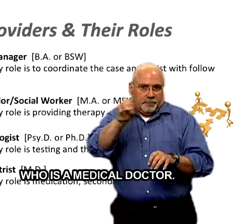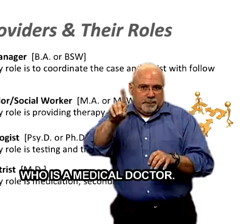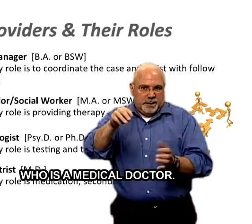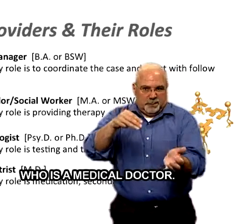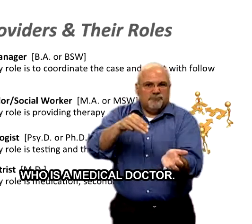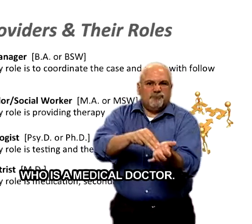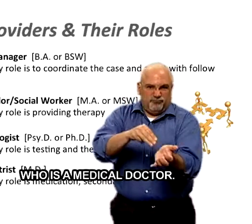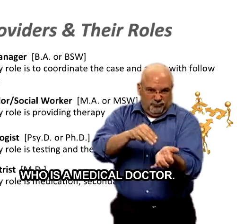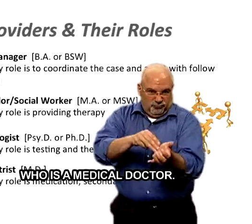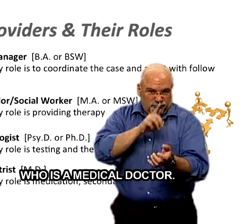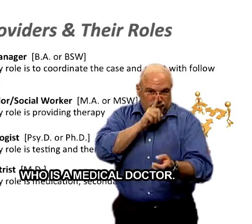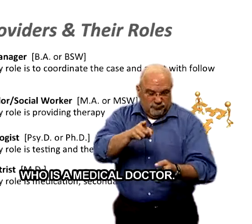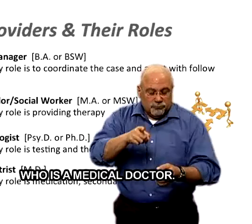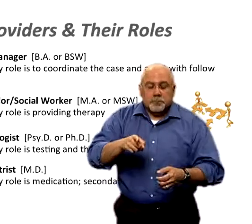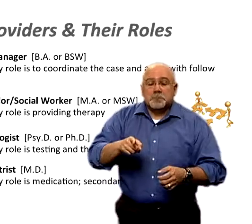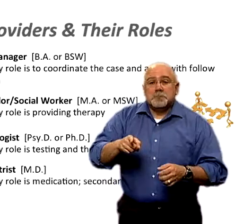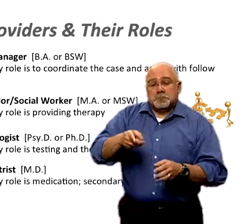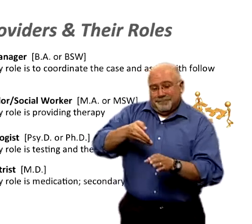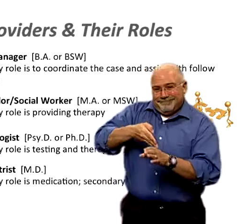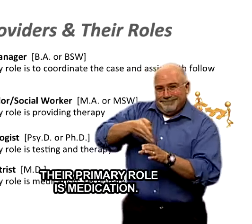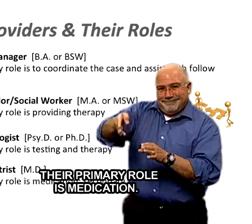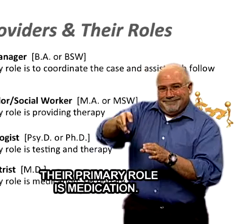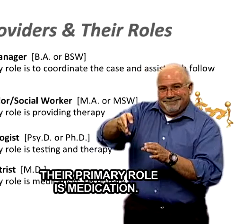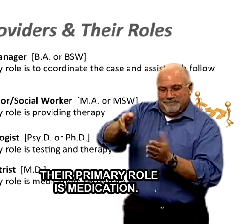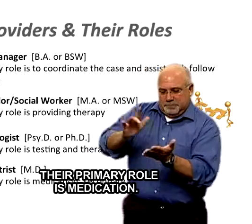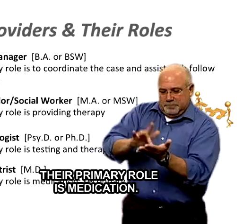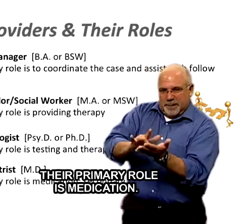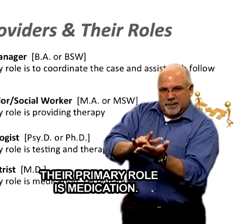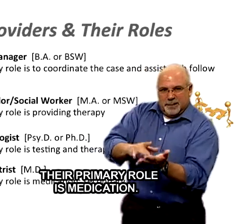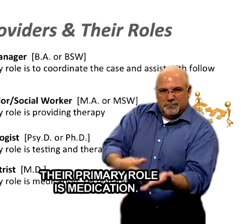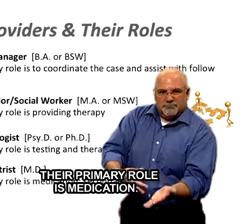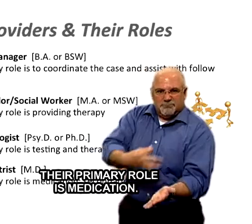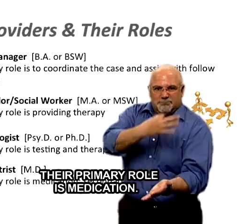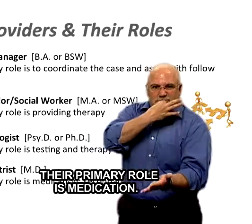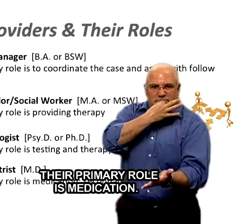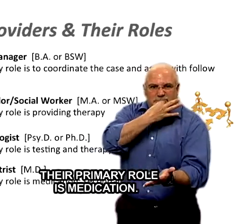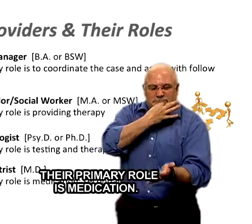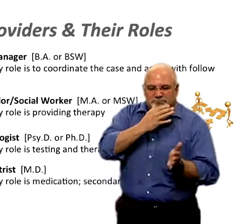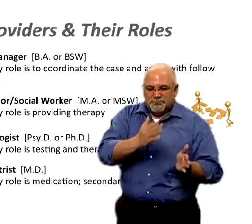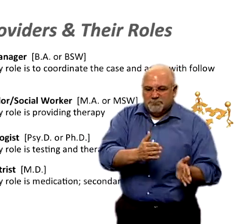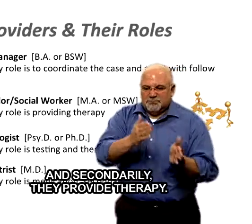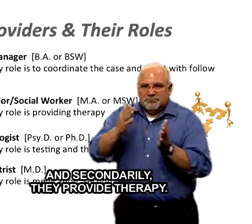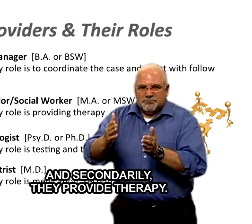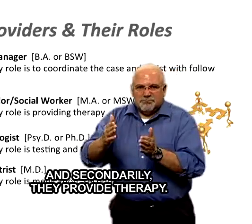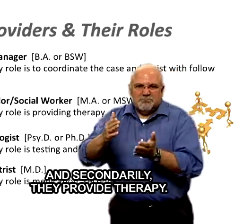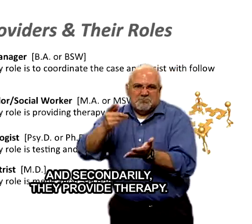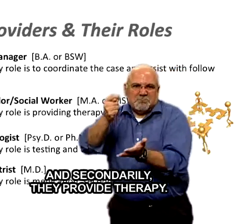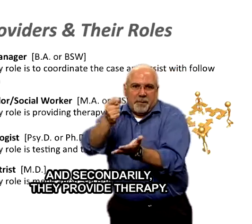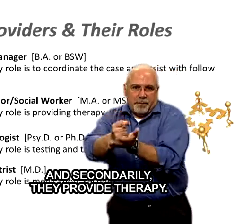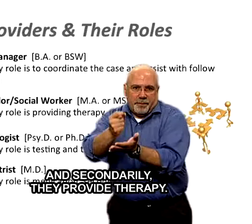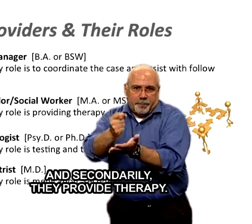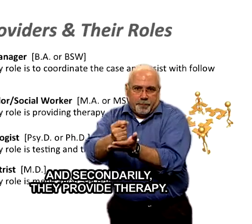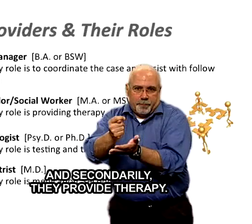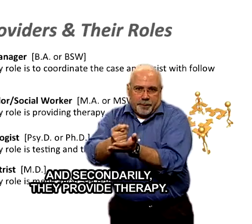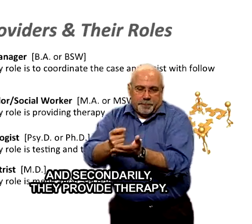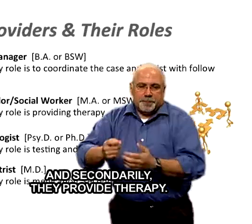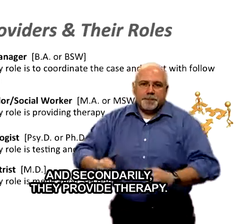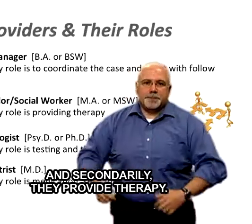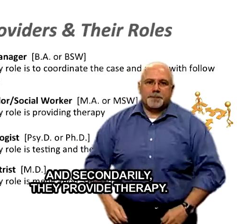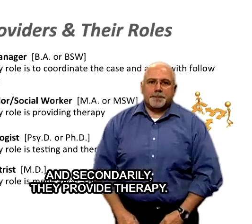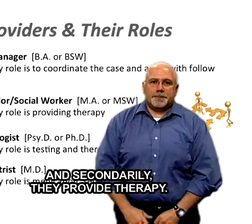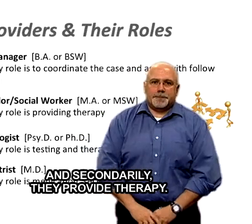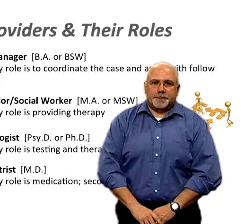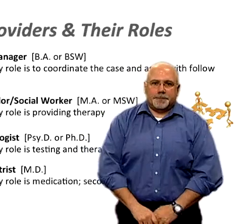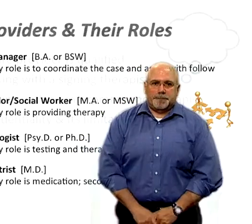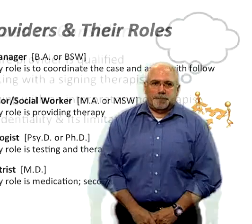Who's a medical doctor. Their primary role is medication, and secondarily, they provide